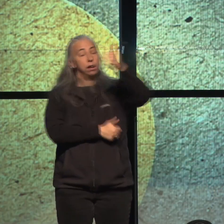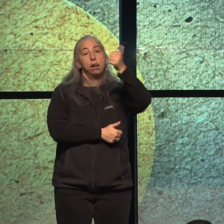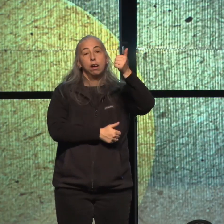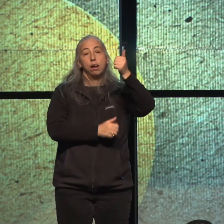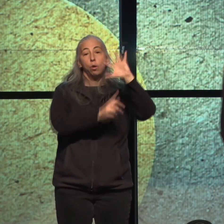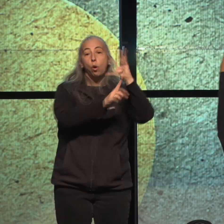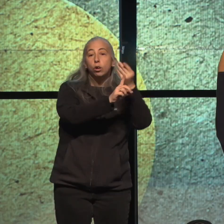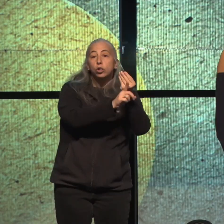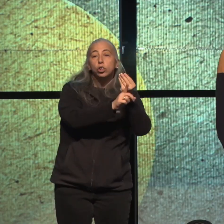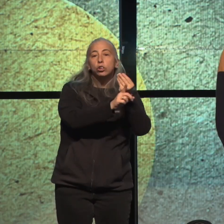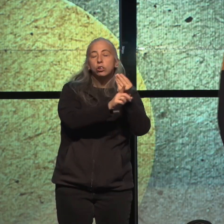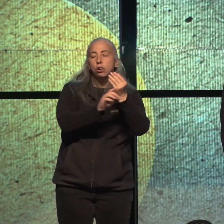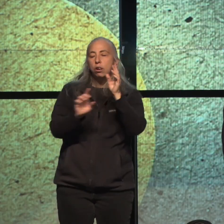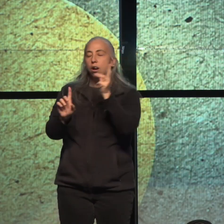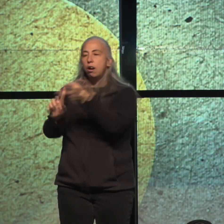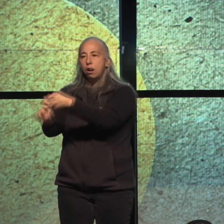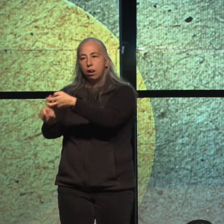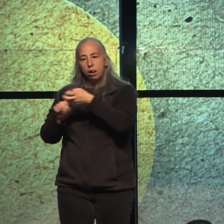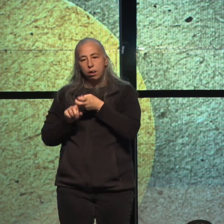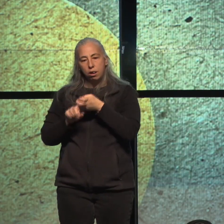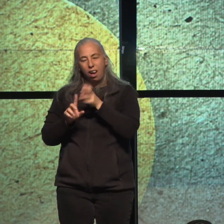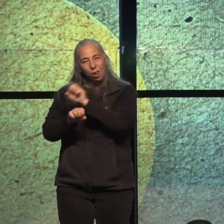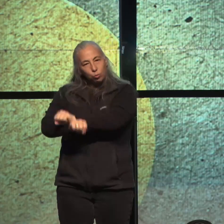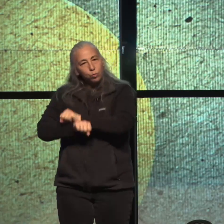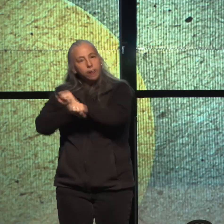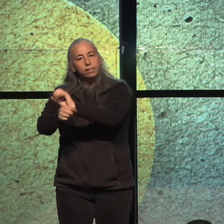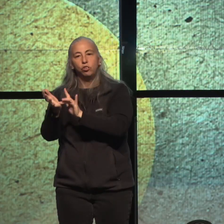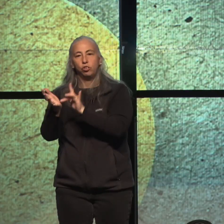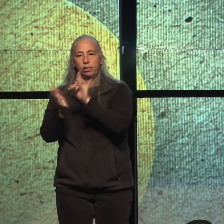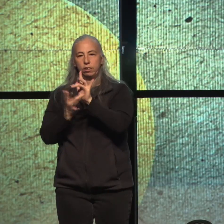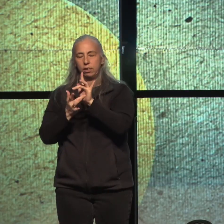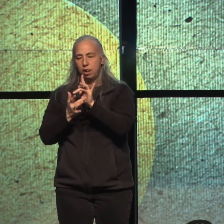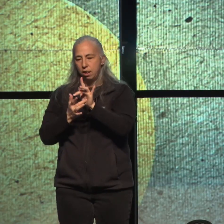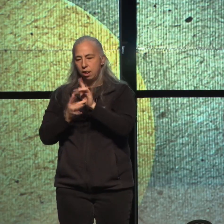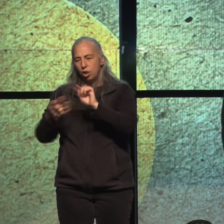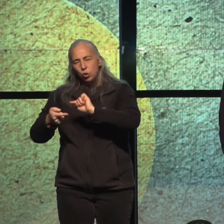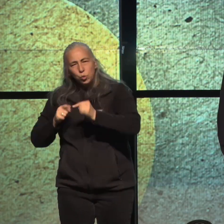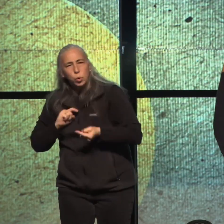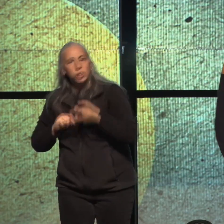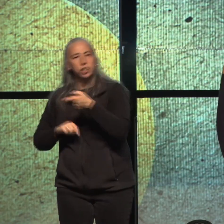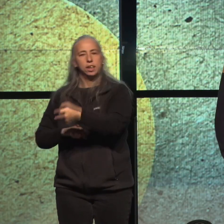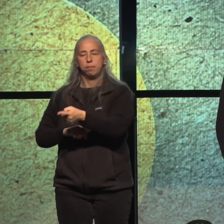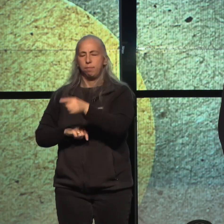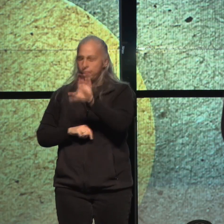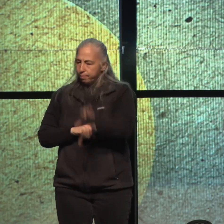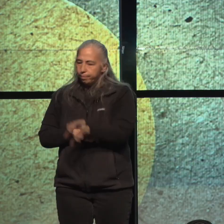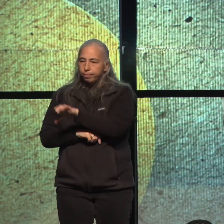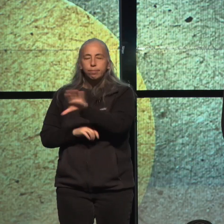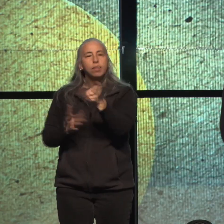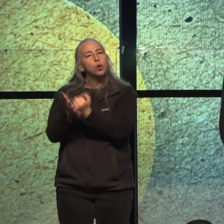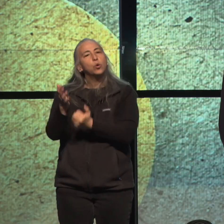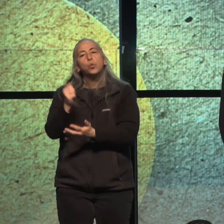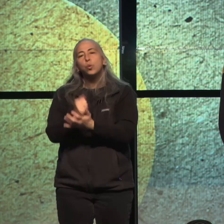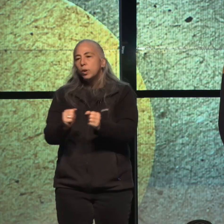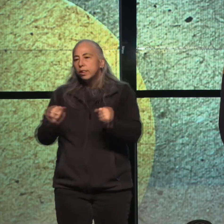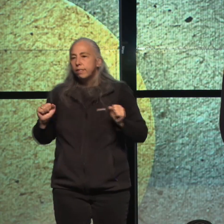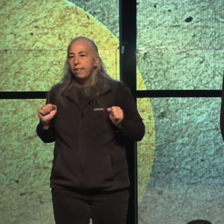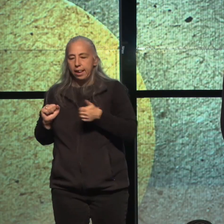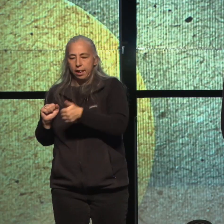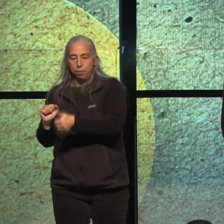him, tortured him, and crucified him for threatening the identity politics of those in